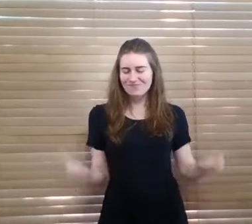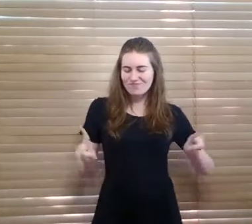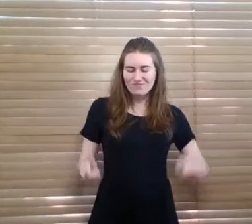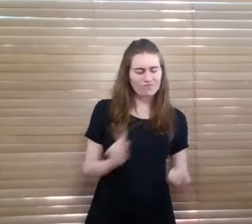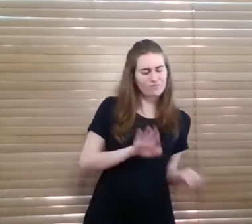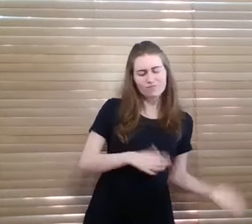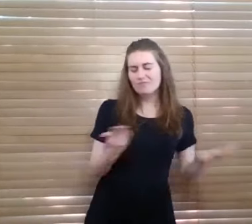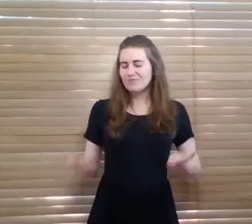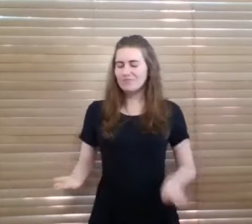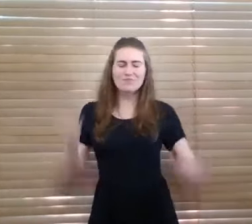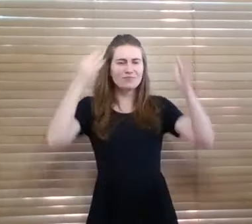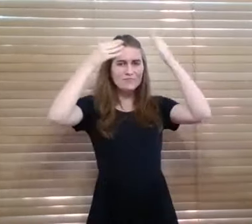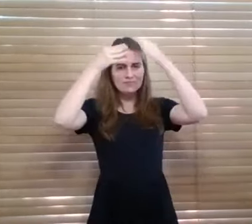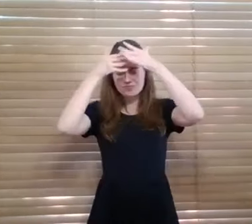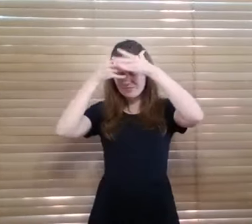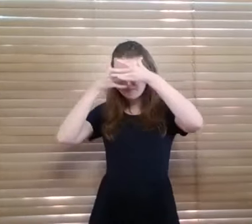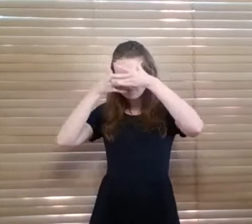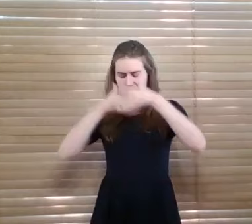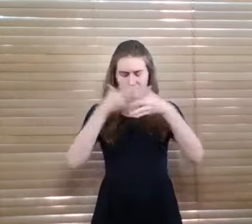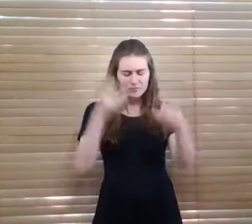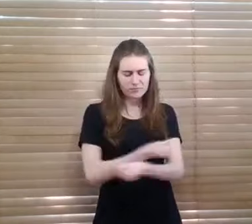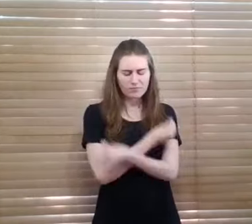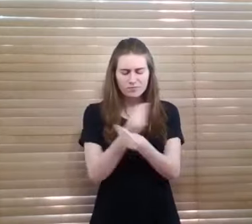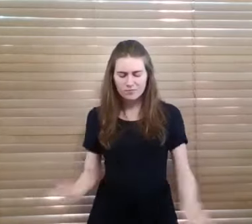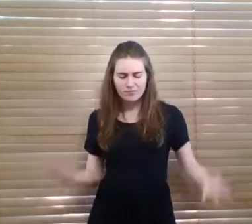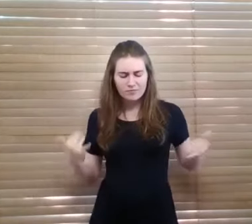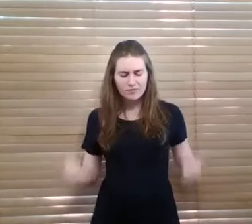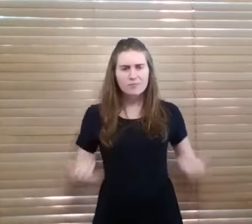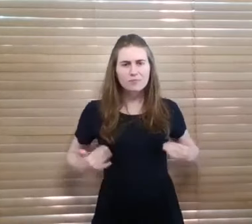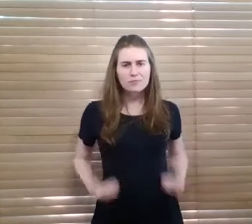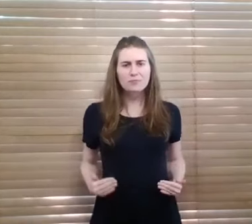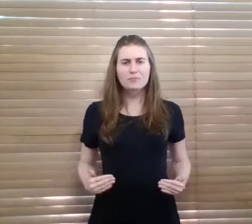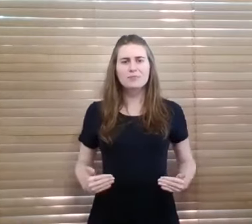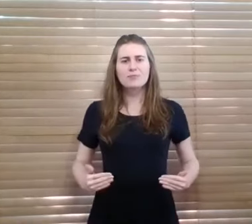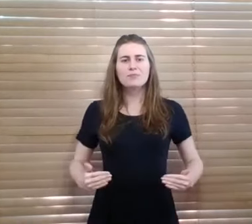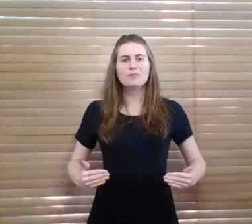When death was arrested, my life began.